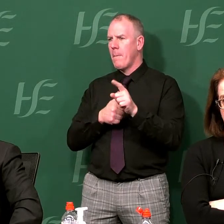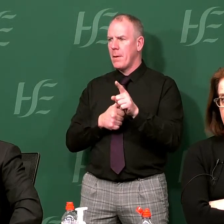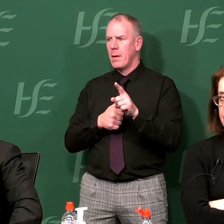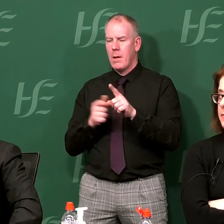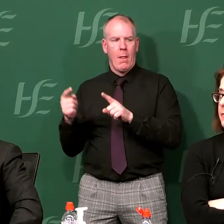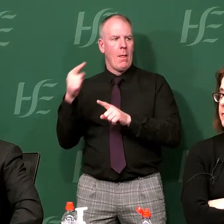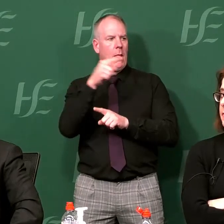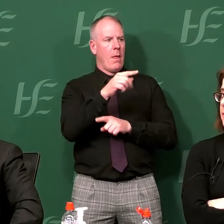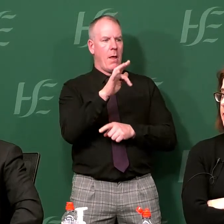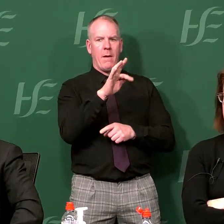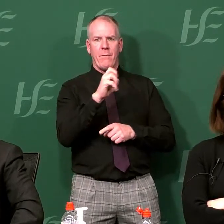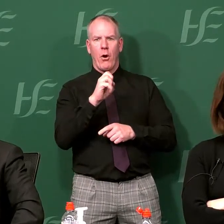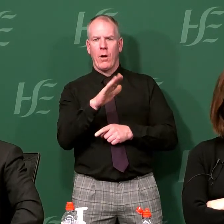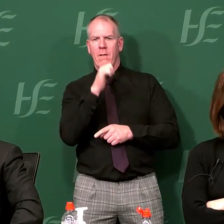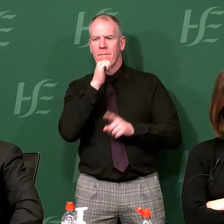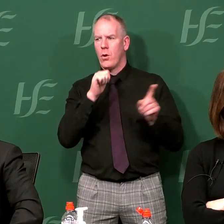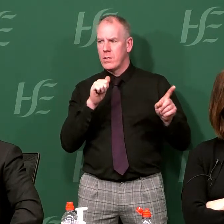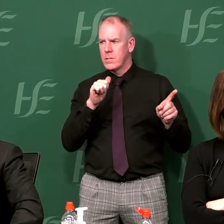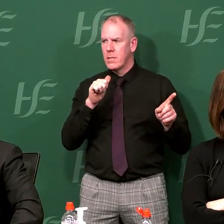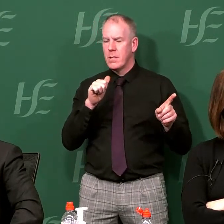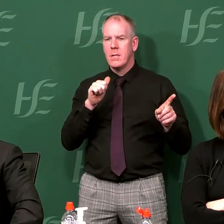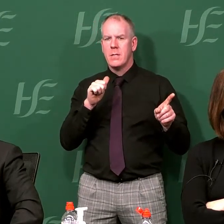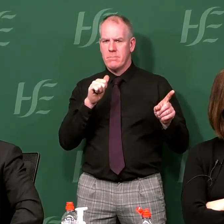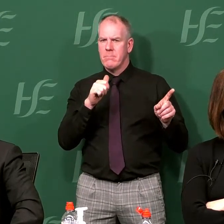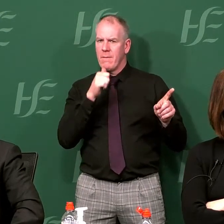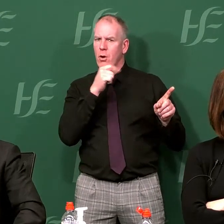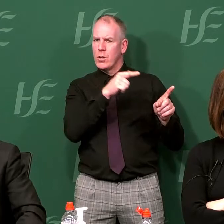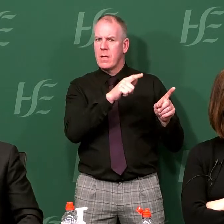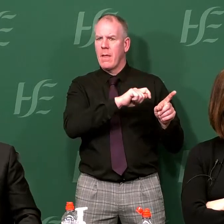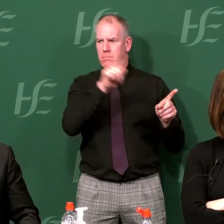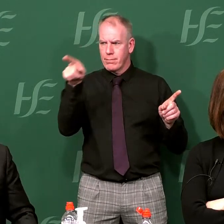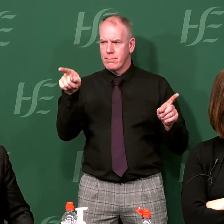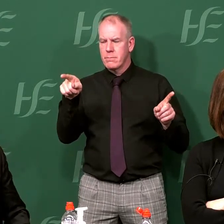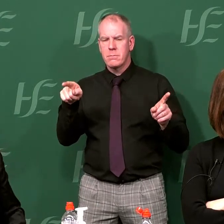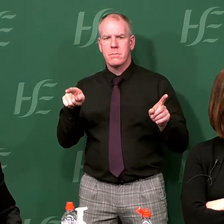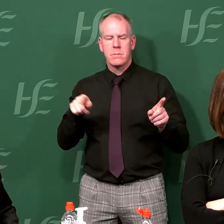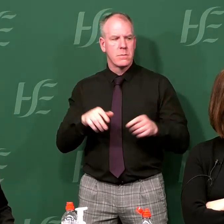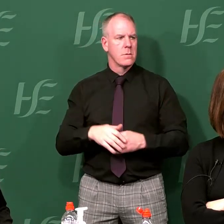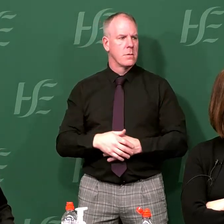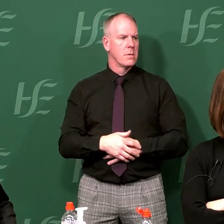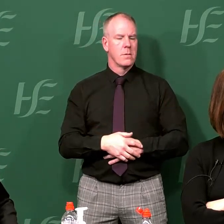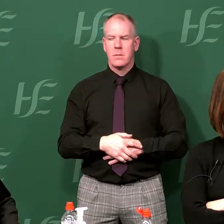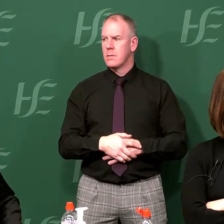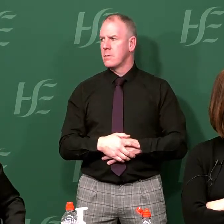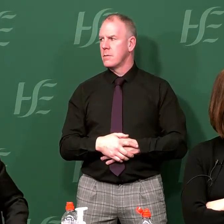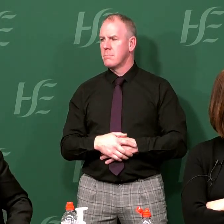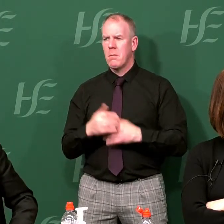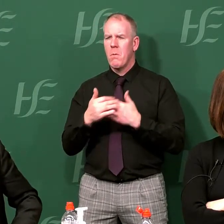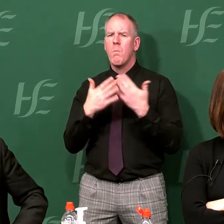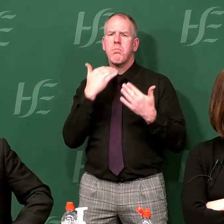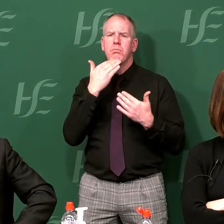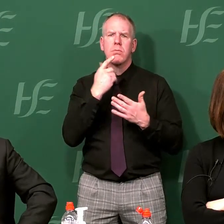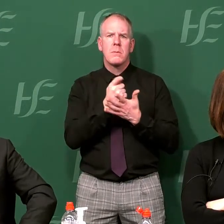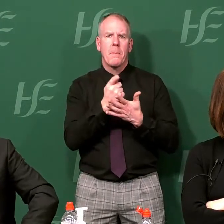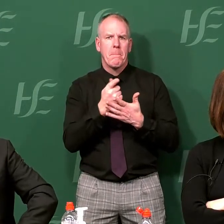Can I bring forward, if that's okay? I did indicate to him already that he'd be next, so in fairness, I'll come back and we've loads of time. We can